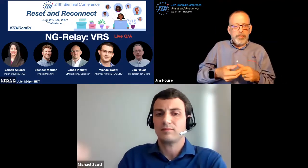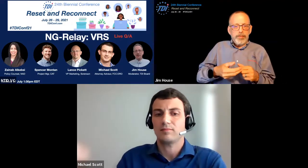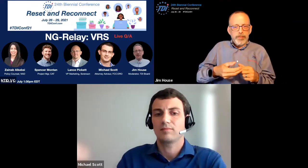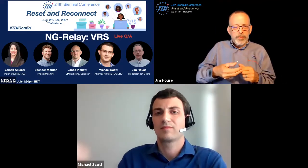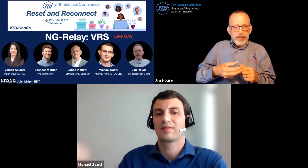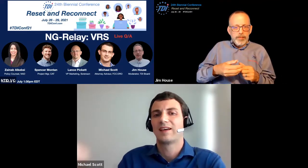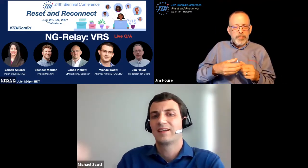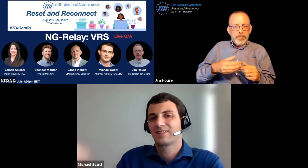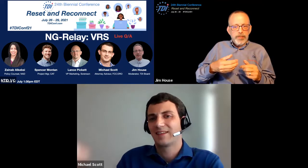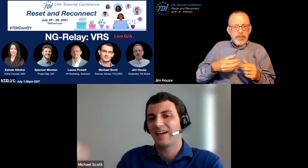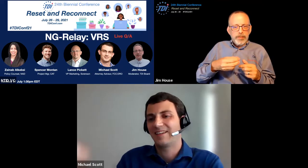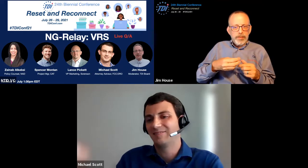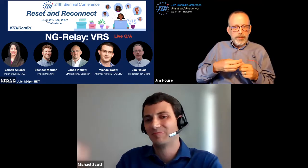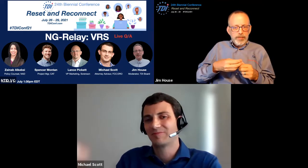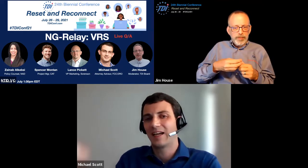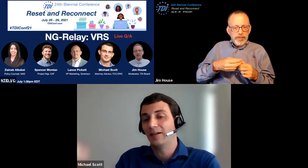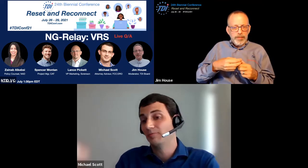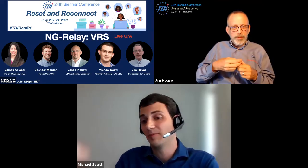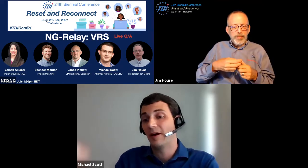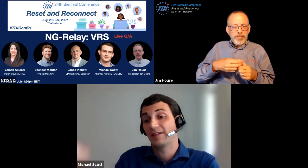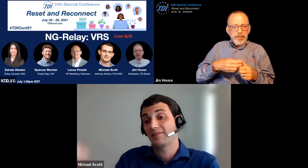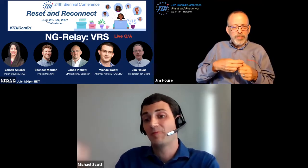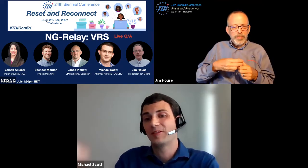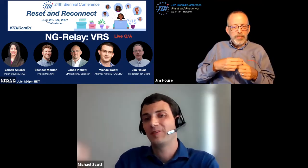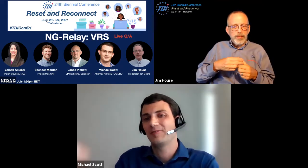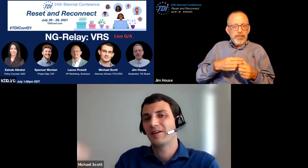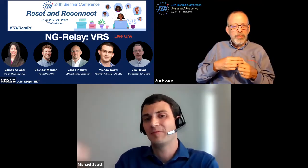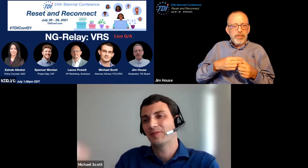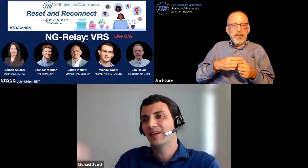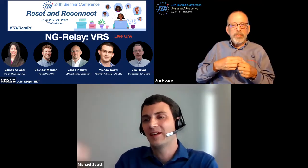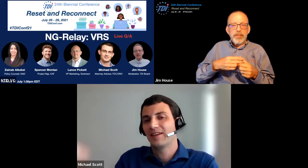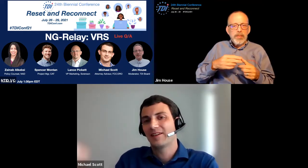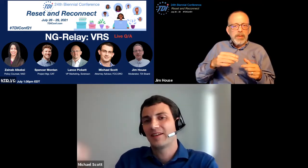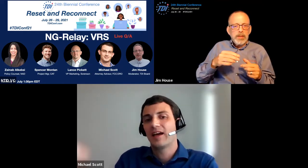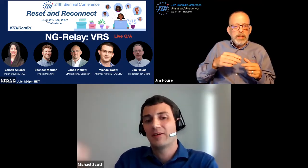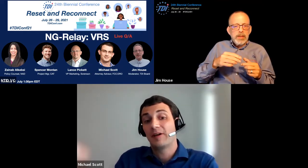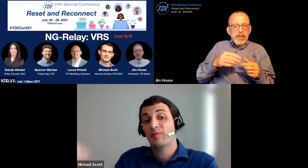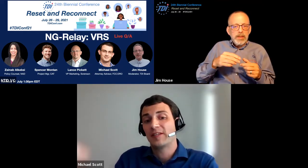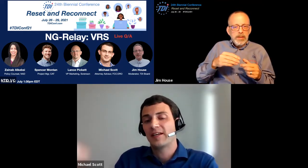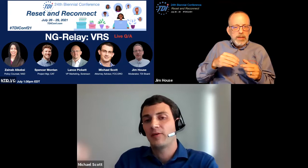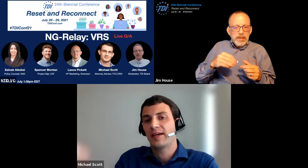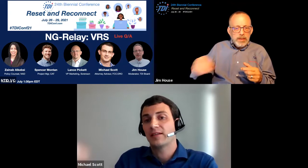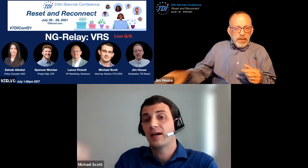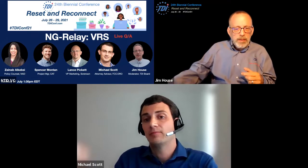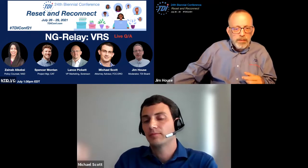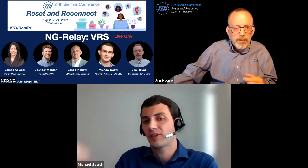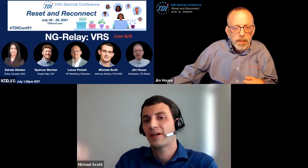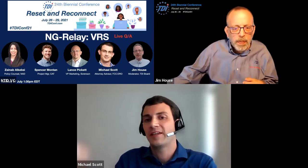Okay, hi. Hi. Well, I guess good morning to you, Jim, or late morning